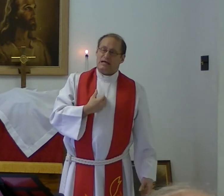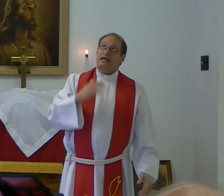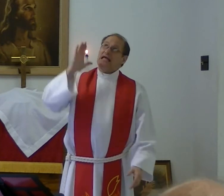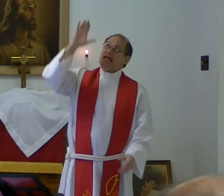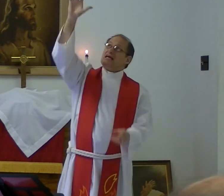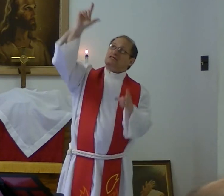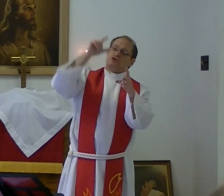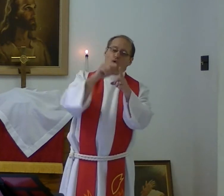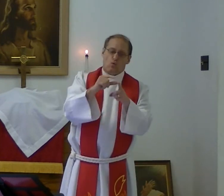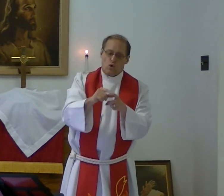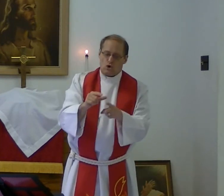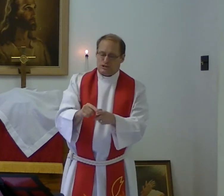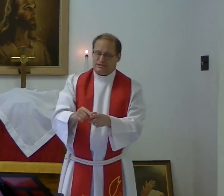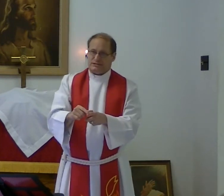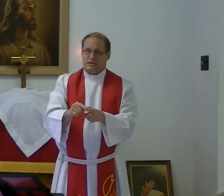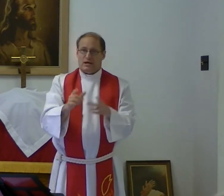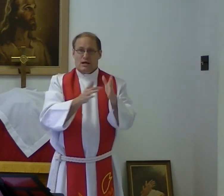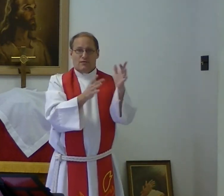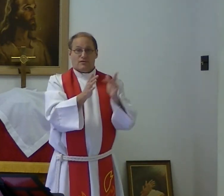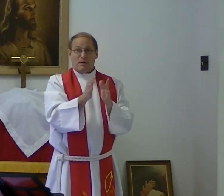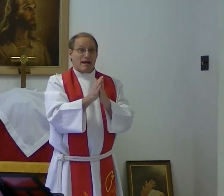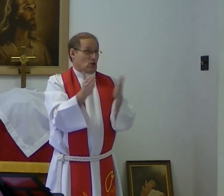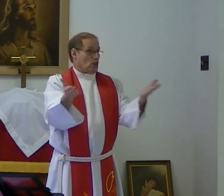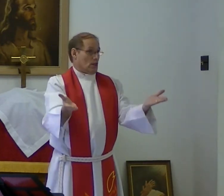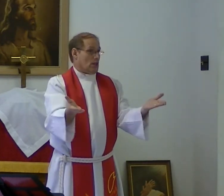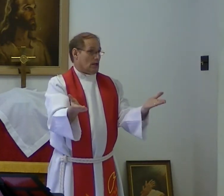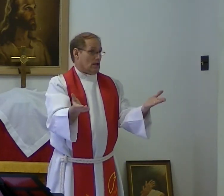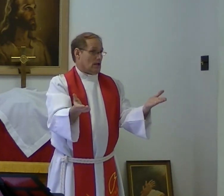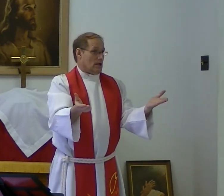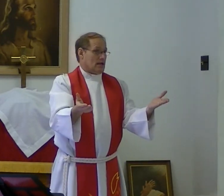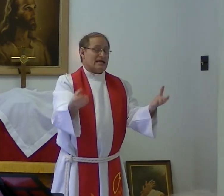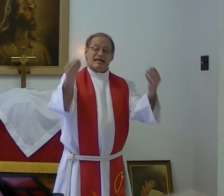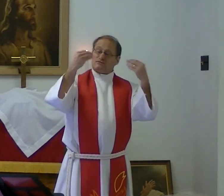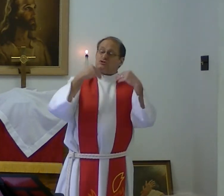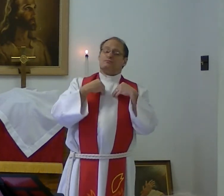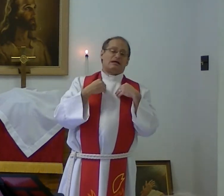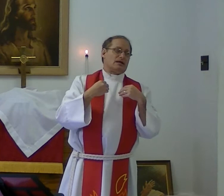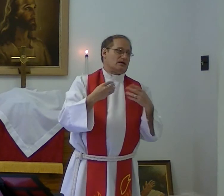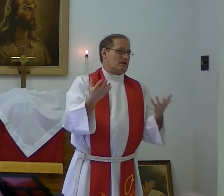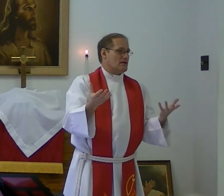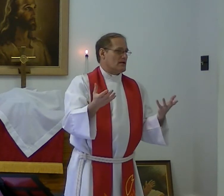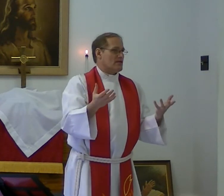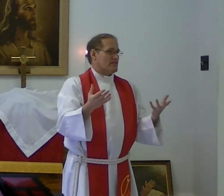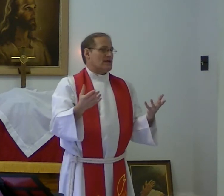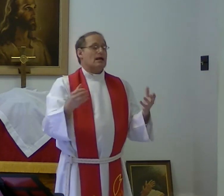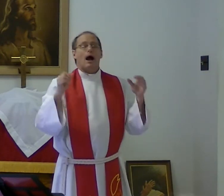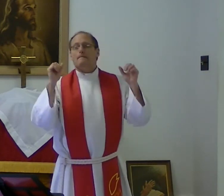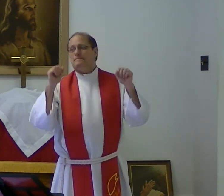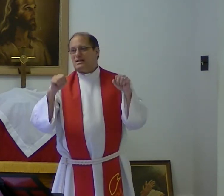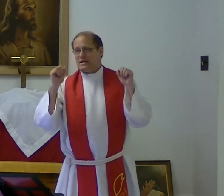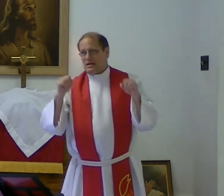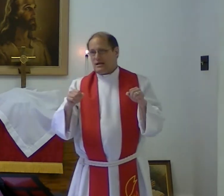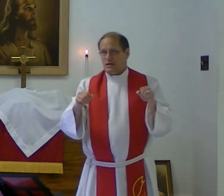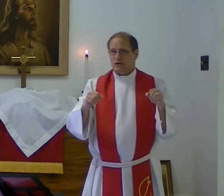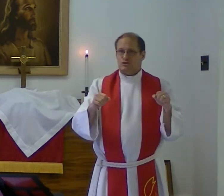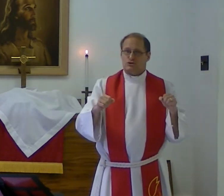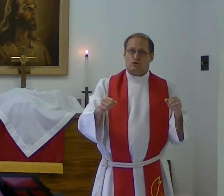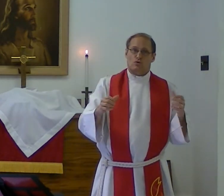His words. The Bible. He gives to me the ability to